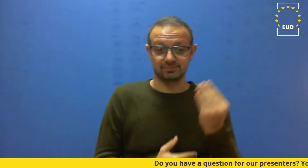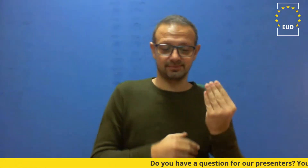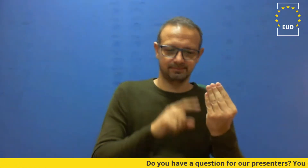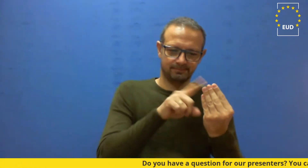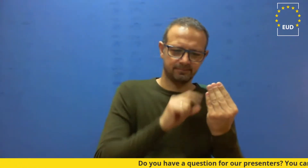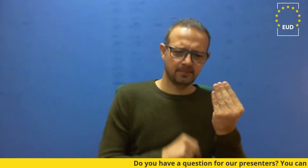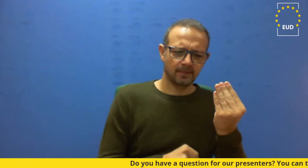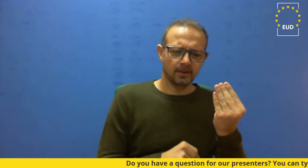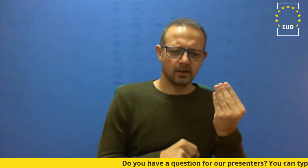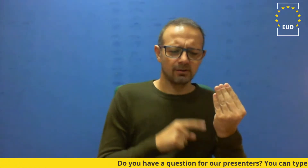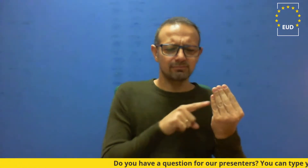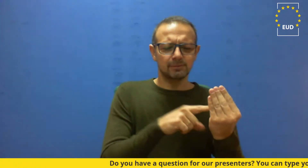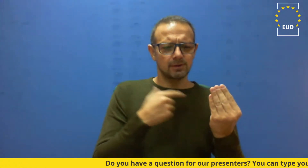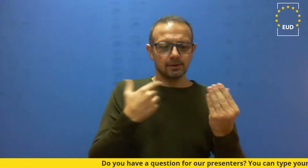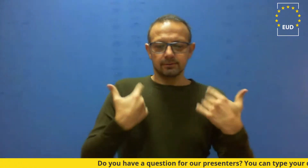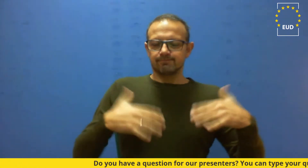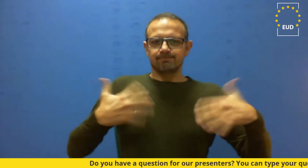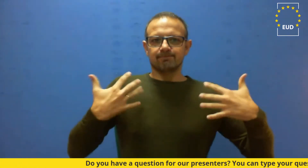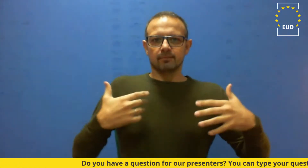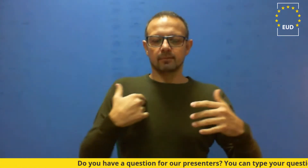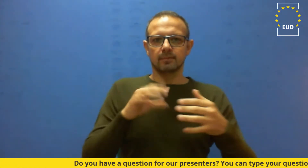the table and come to compromises.